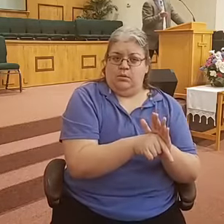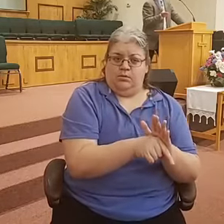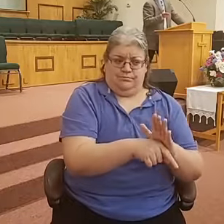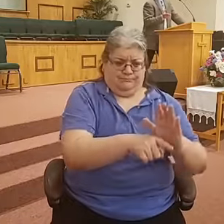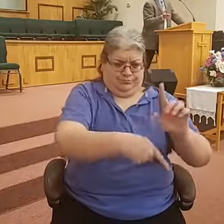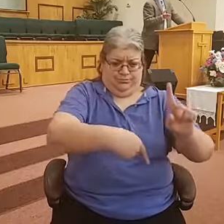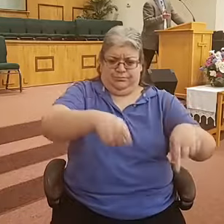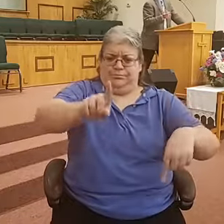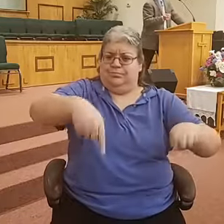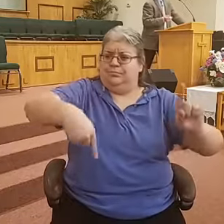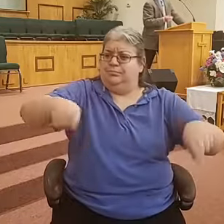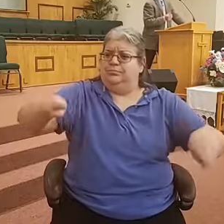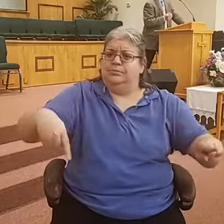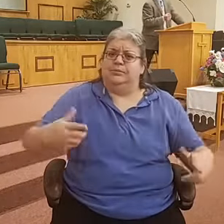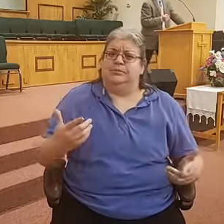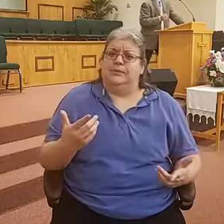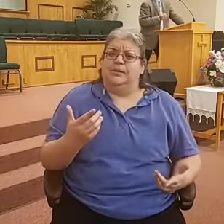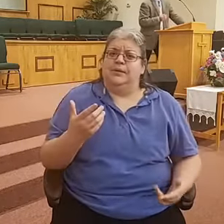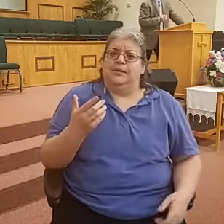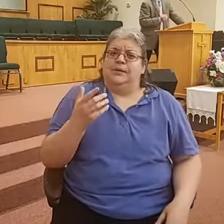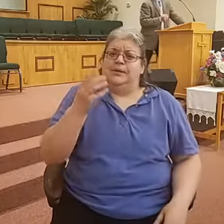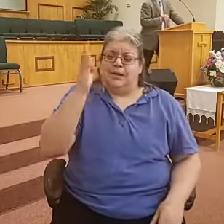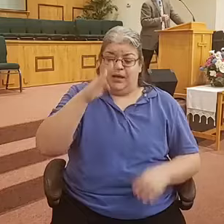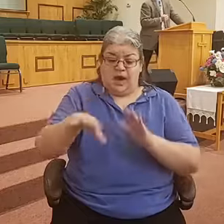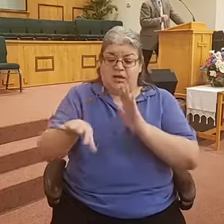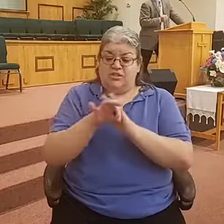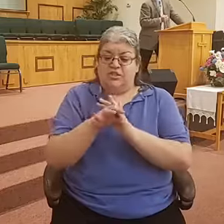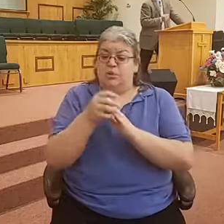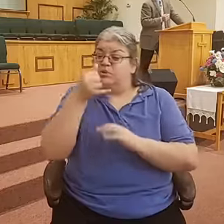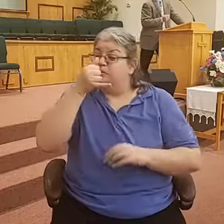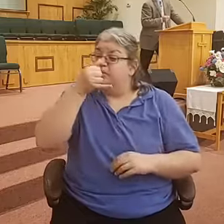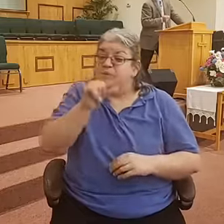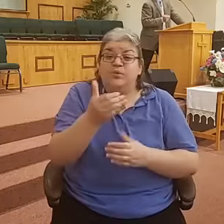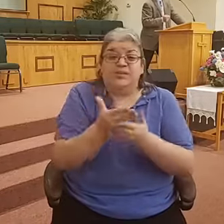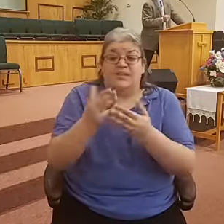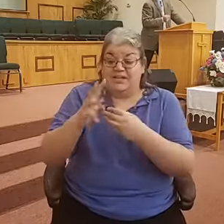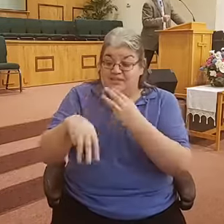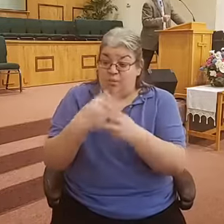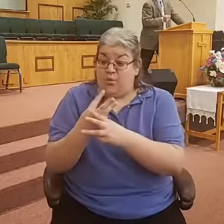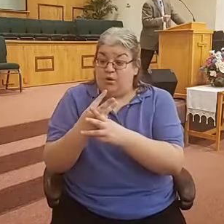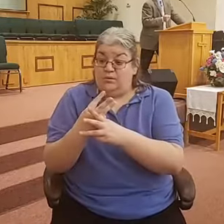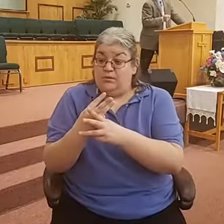You know, the Bible says God has chosen the foolish things of this world to confound the wise.